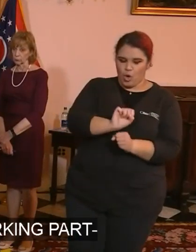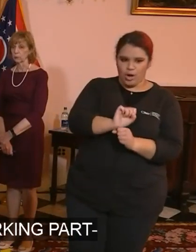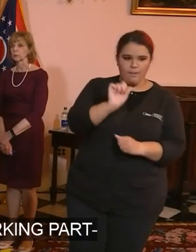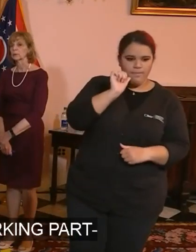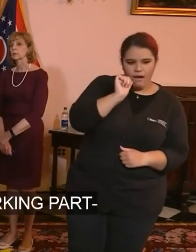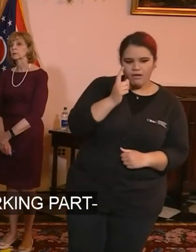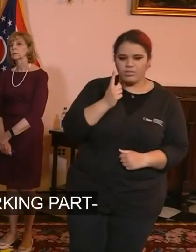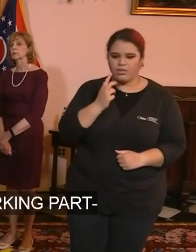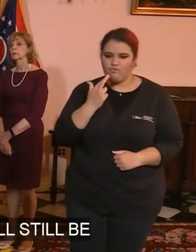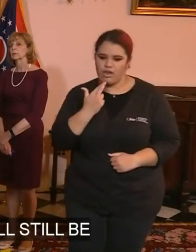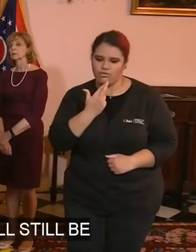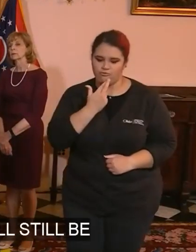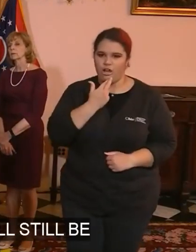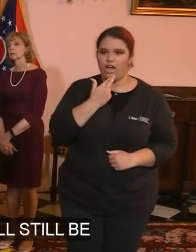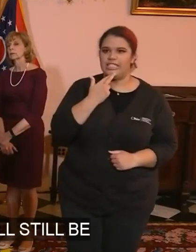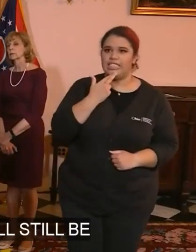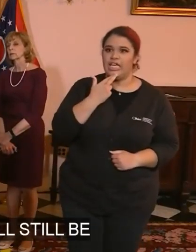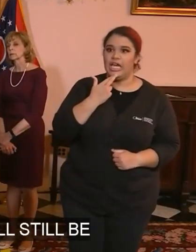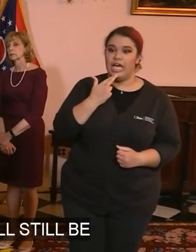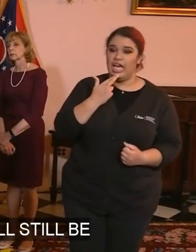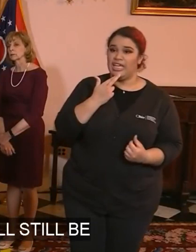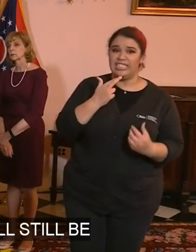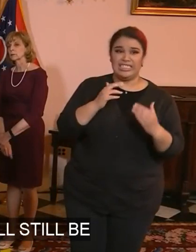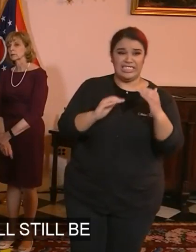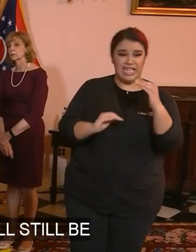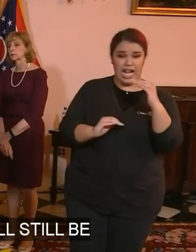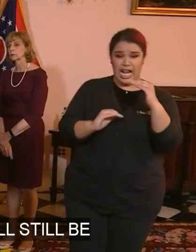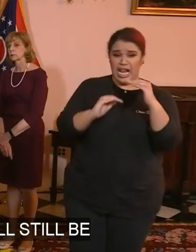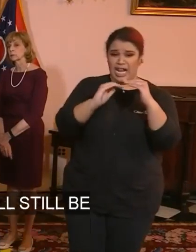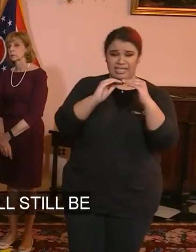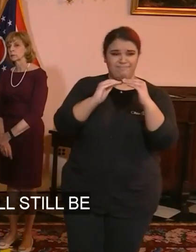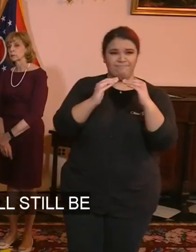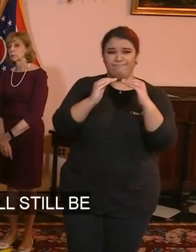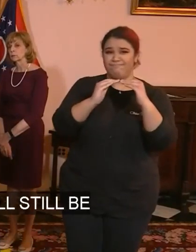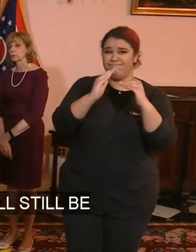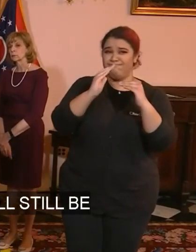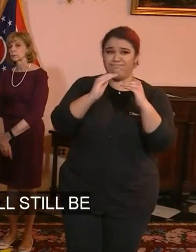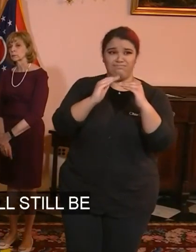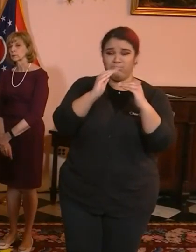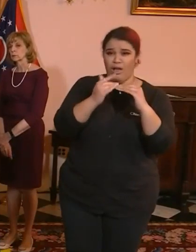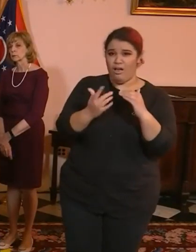Will the DeWine administration ask the legislature to change those